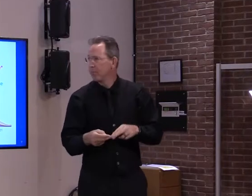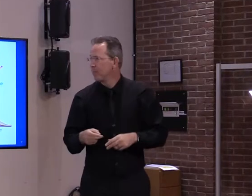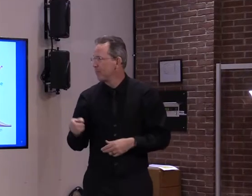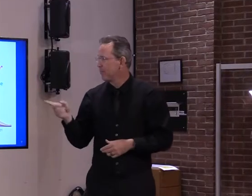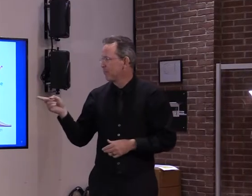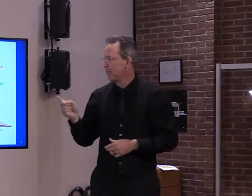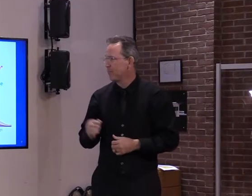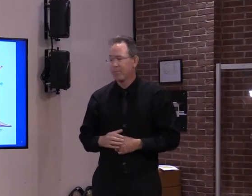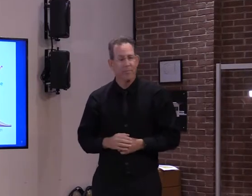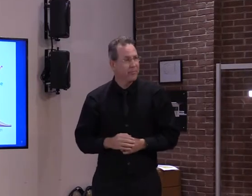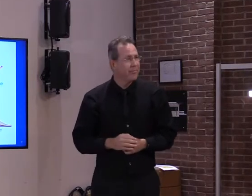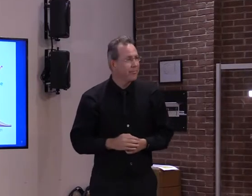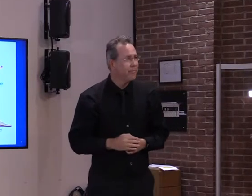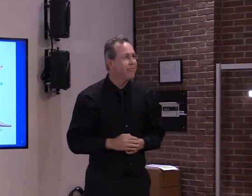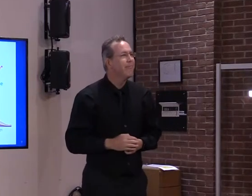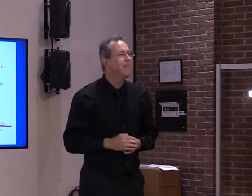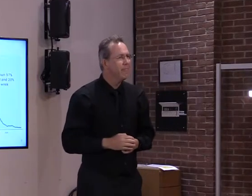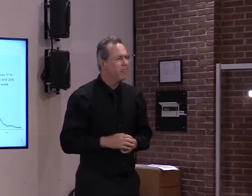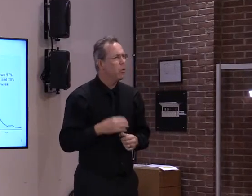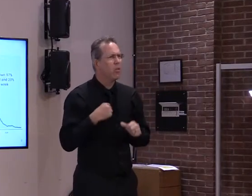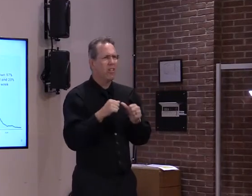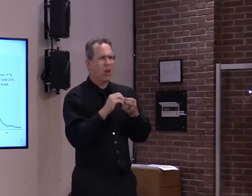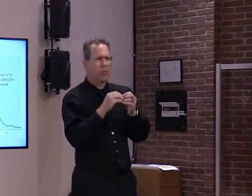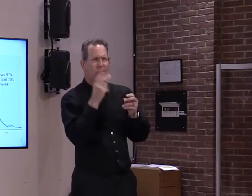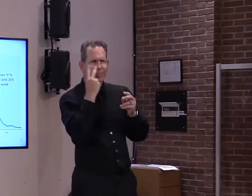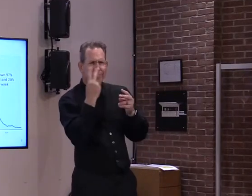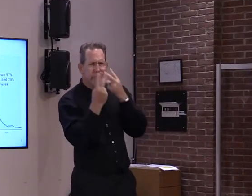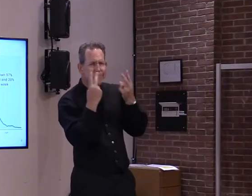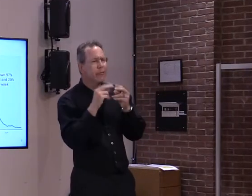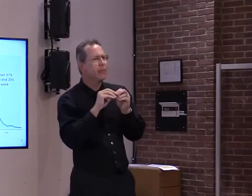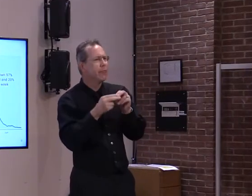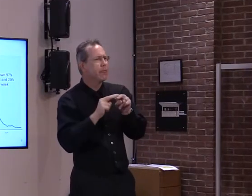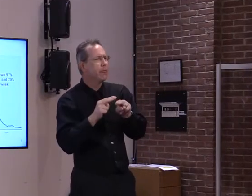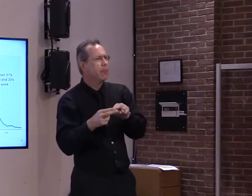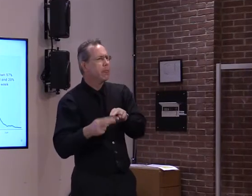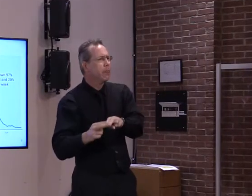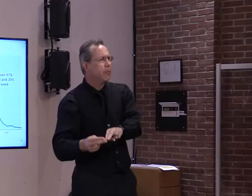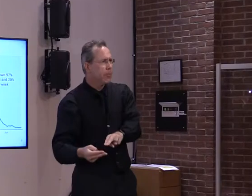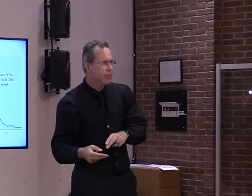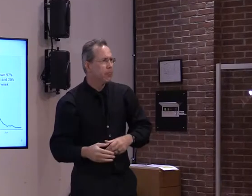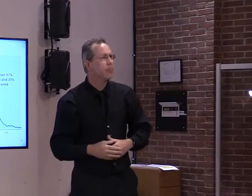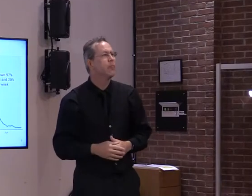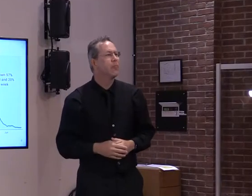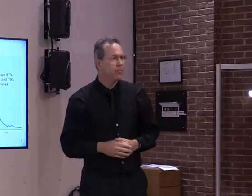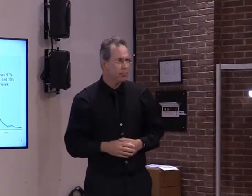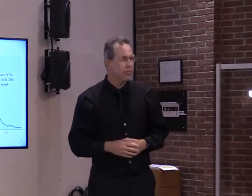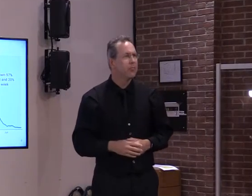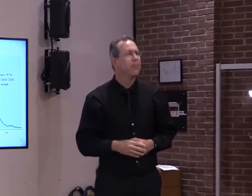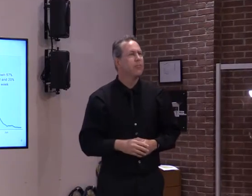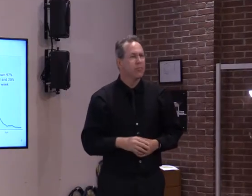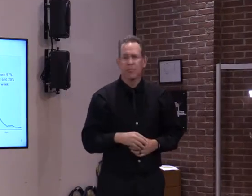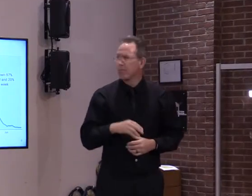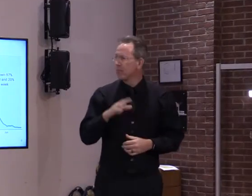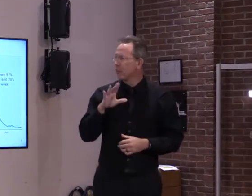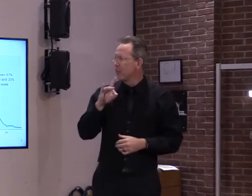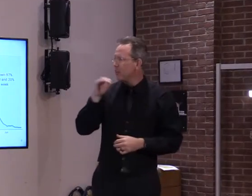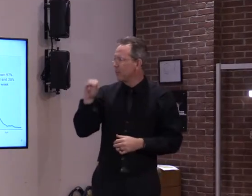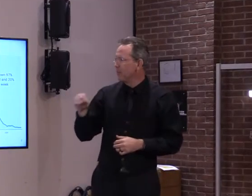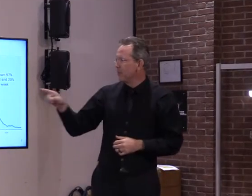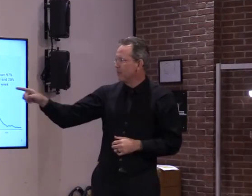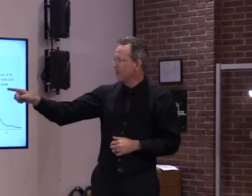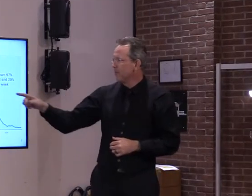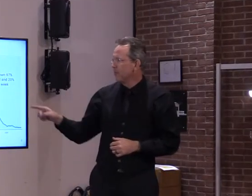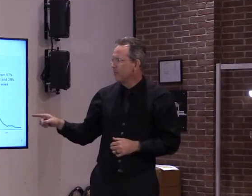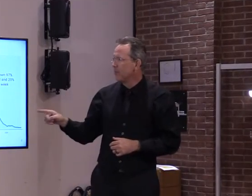future. This week, Vermont only reported 38 new cases. This is 8 fewer than last week. And again,